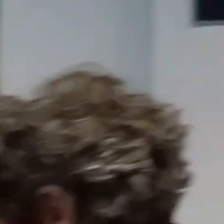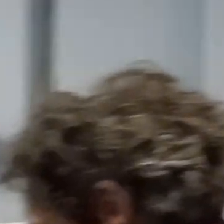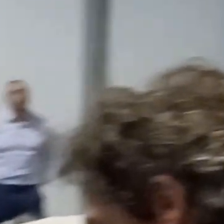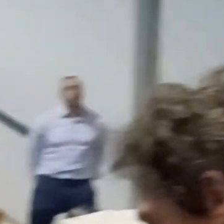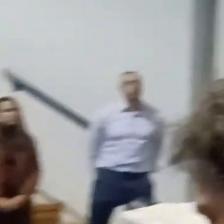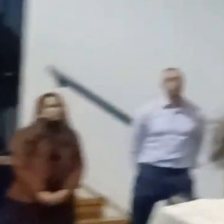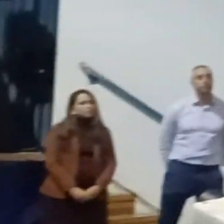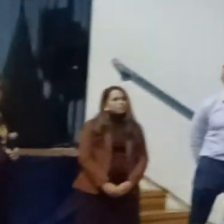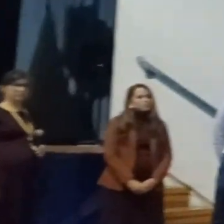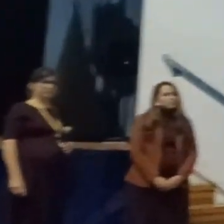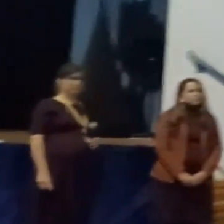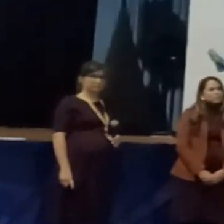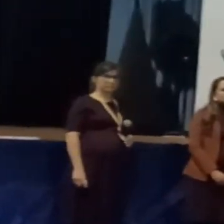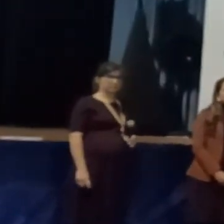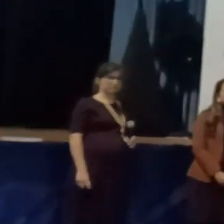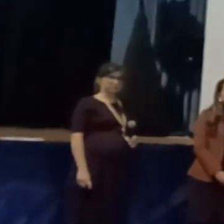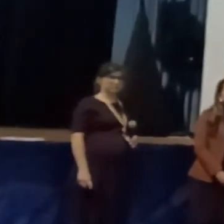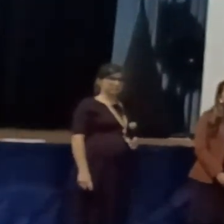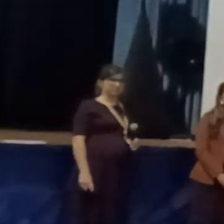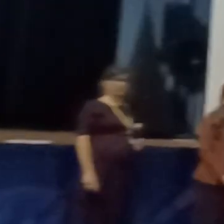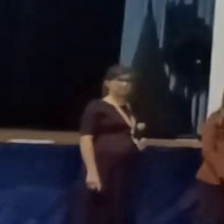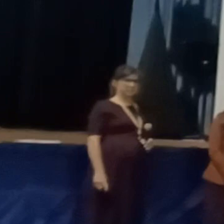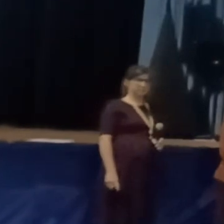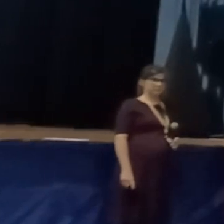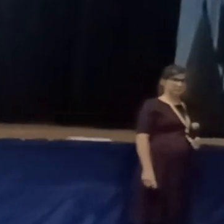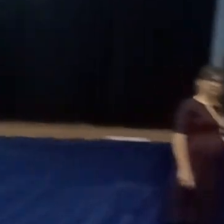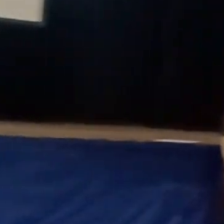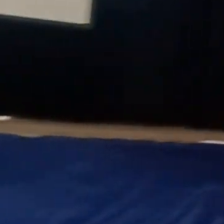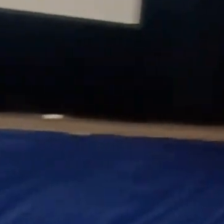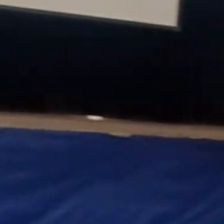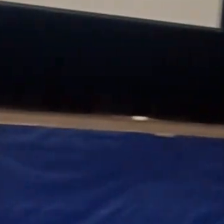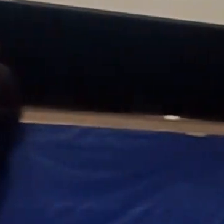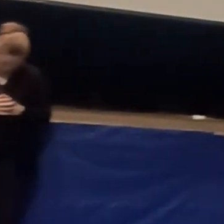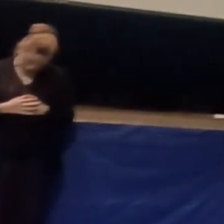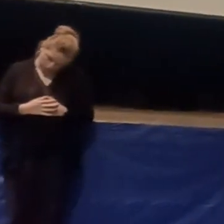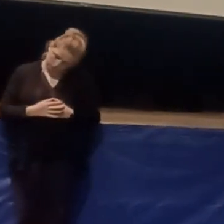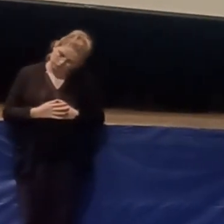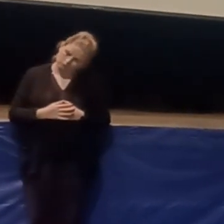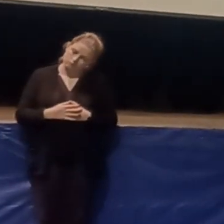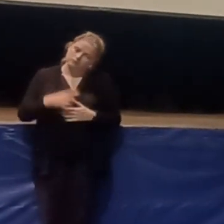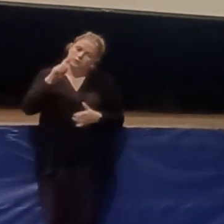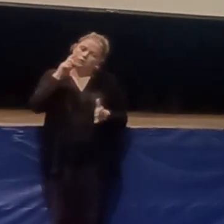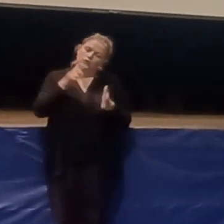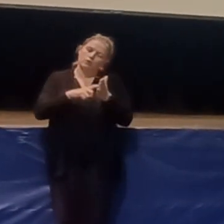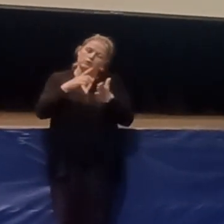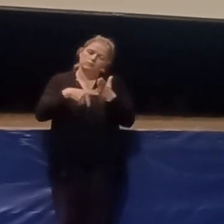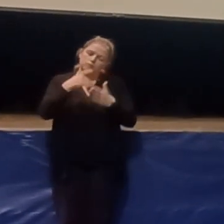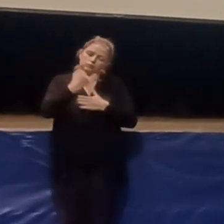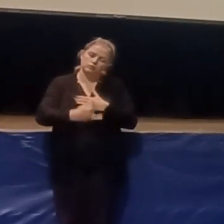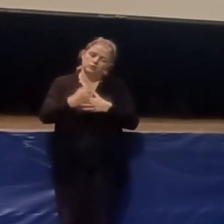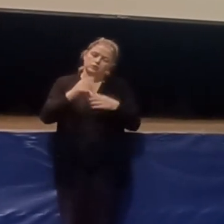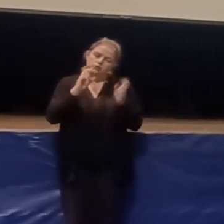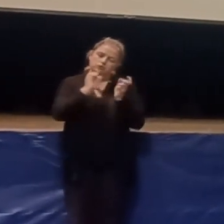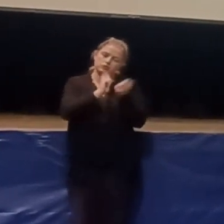My question is, the notice of project change and the